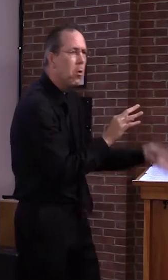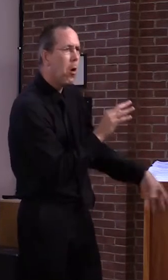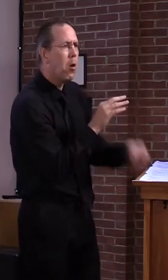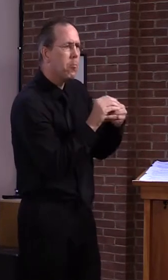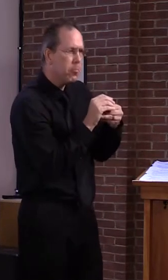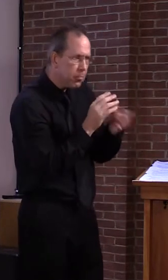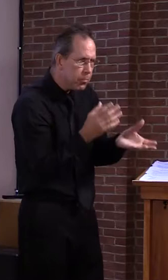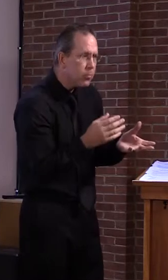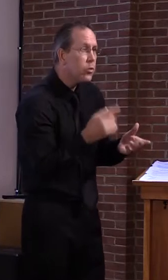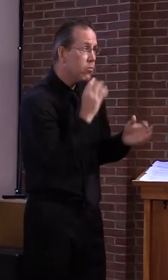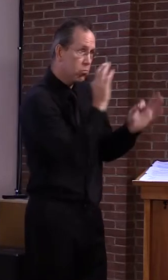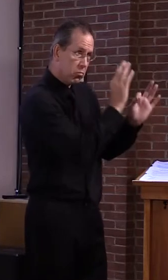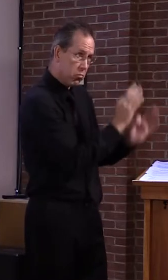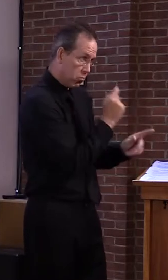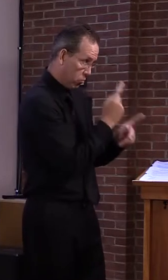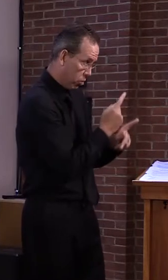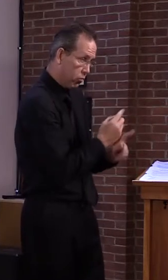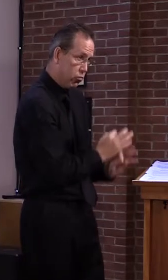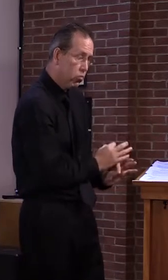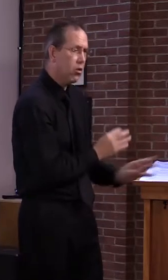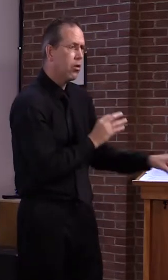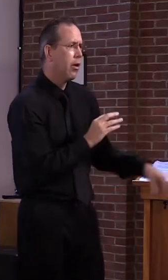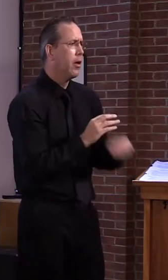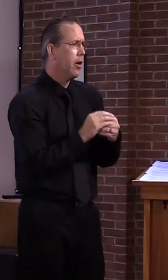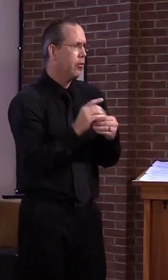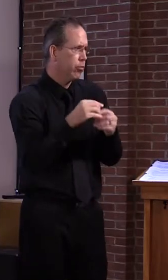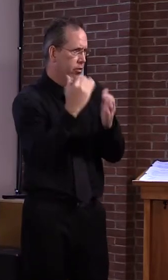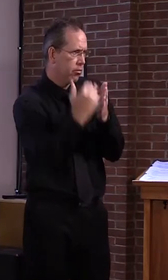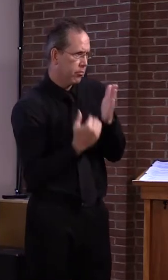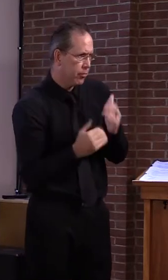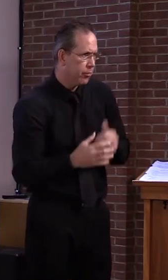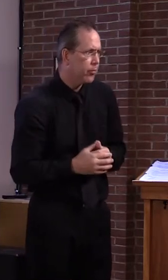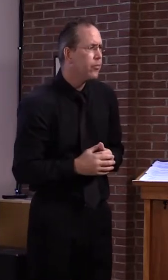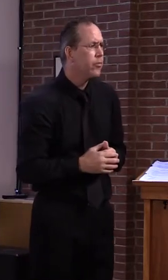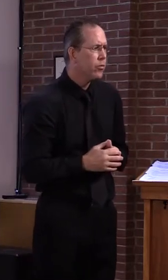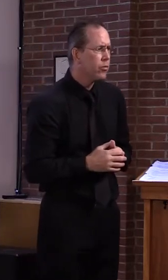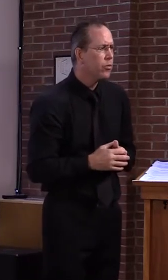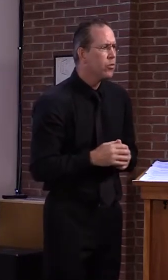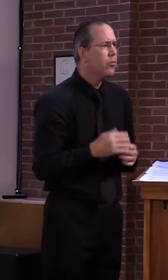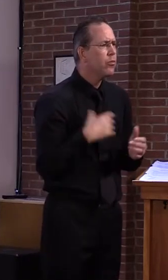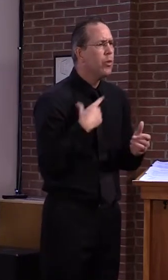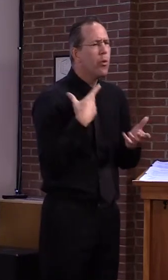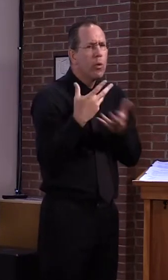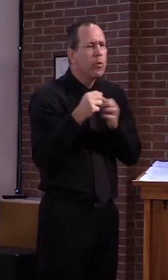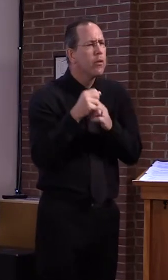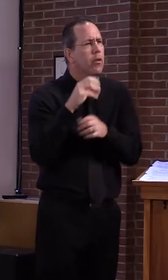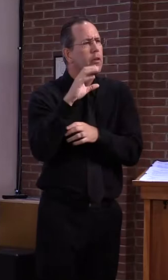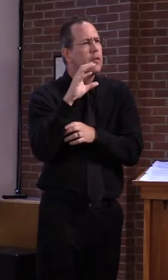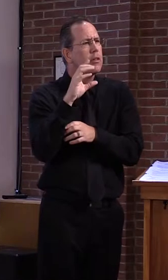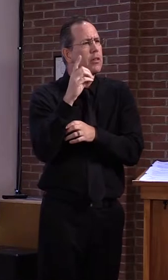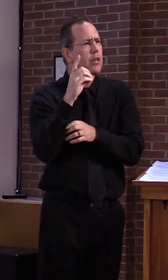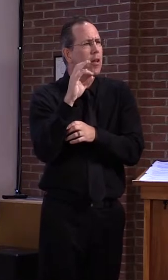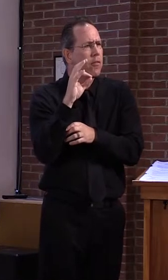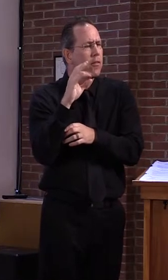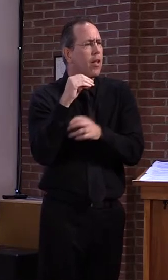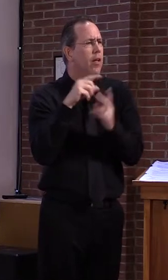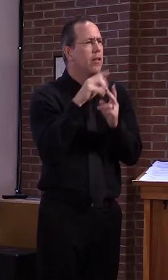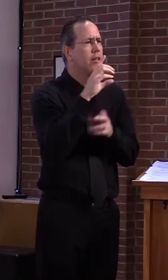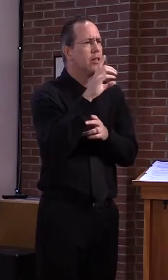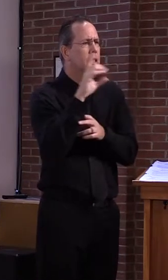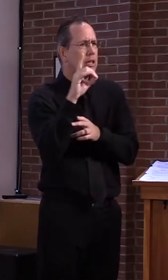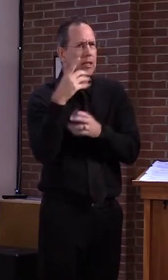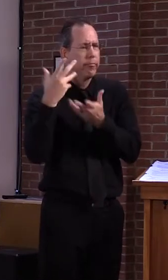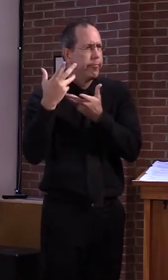DCF CDD for final vetting. Those are represented in the